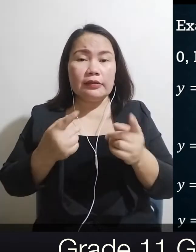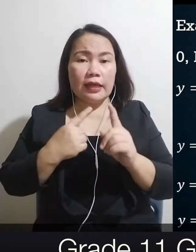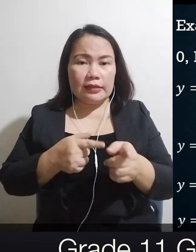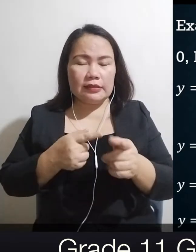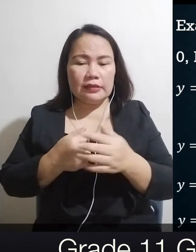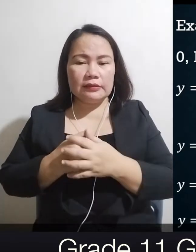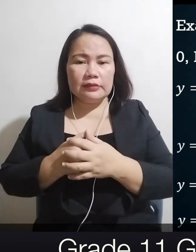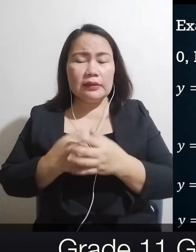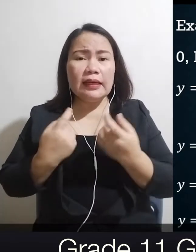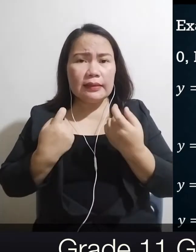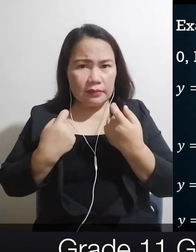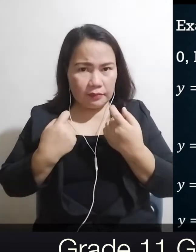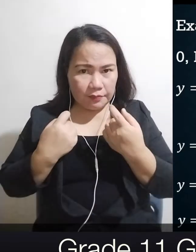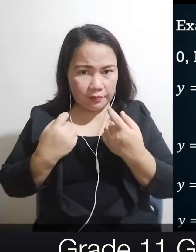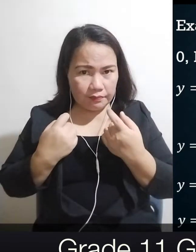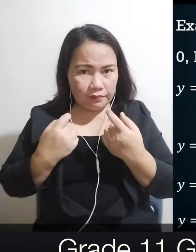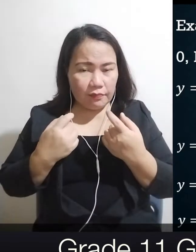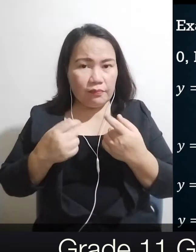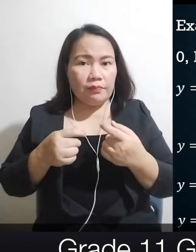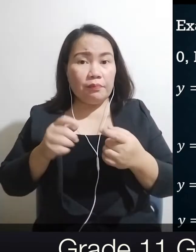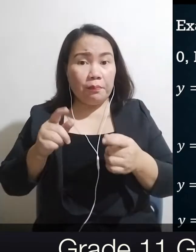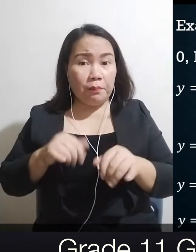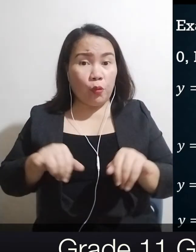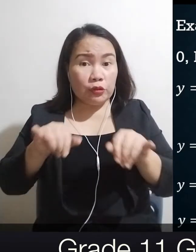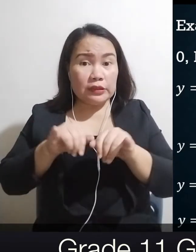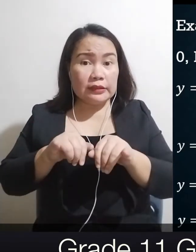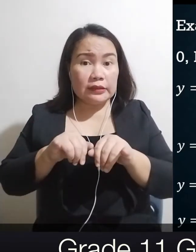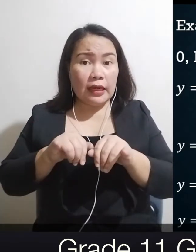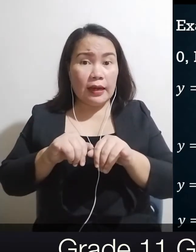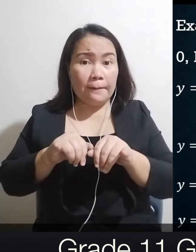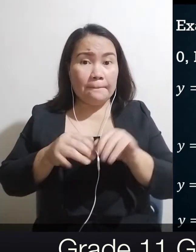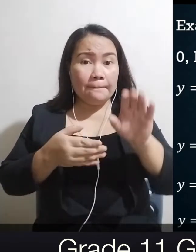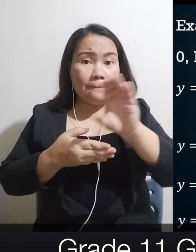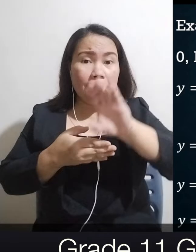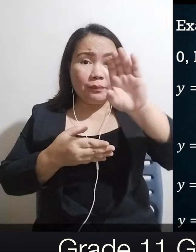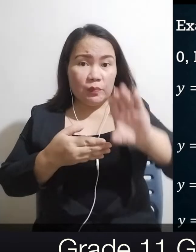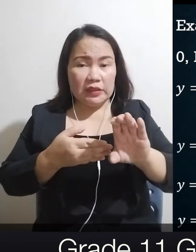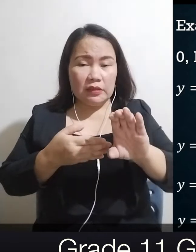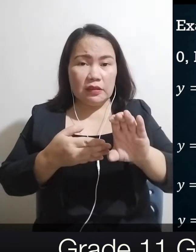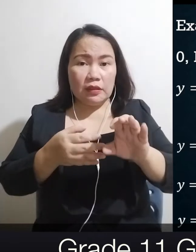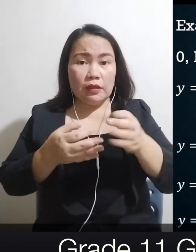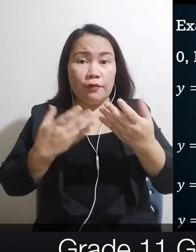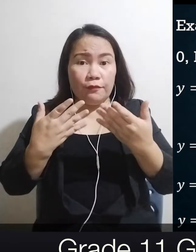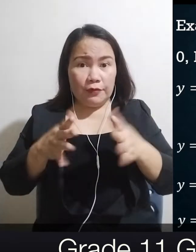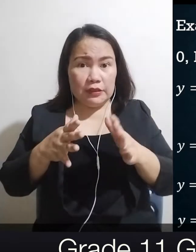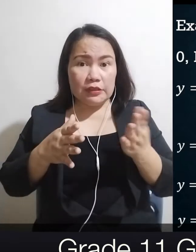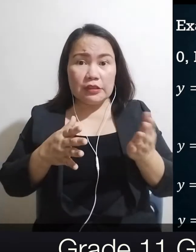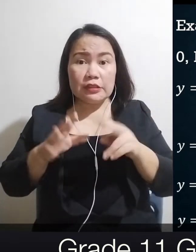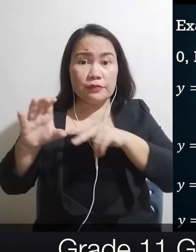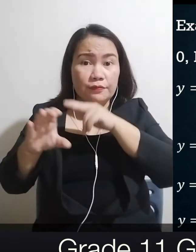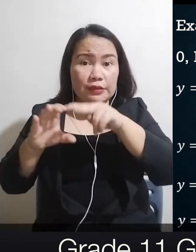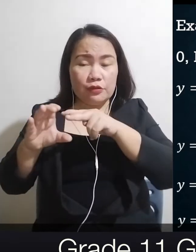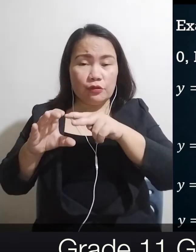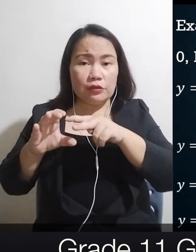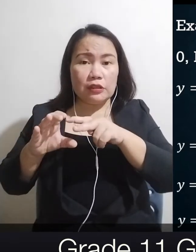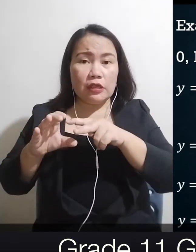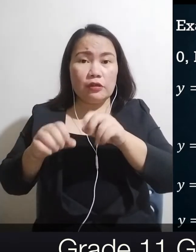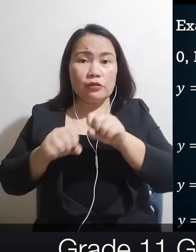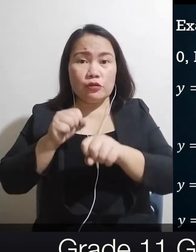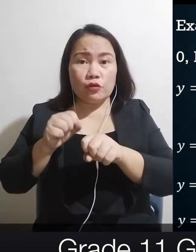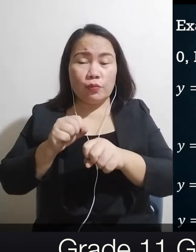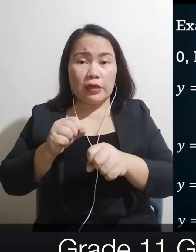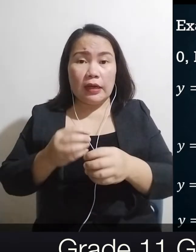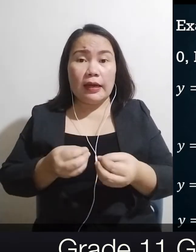So, dapat tapusin nyo yung video na to dahil may ibibigay akong app sa inyo or para makatulong, no, kapag wala kayong